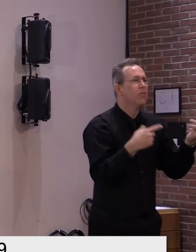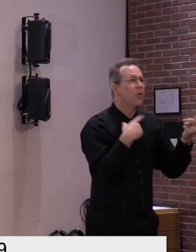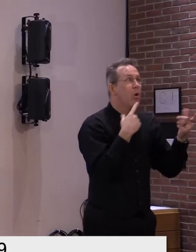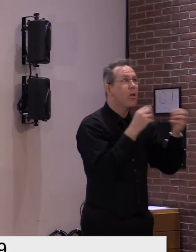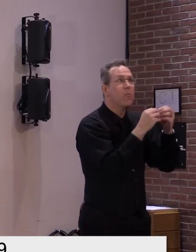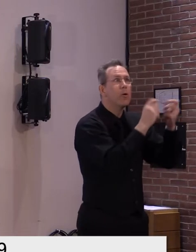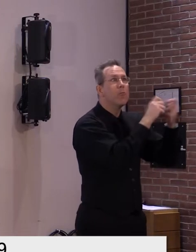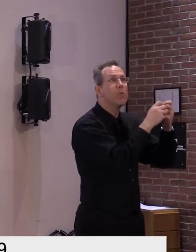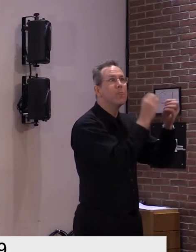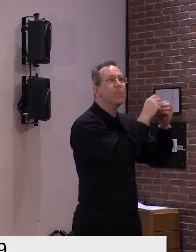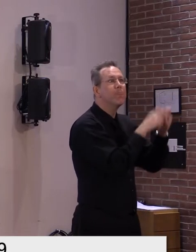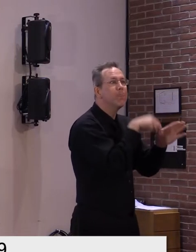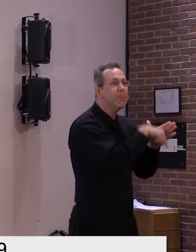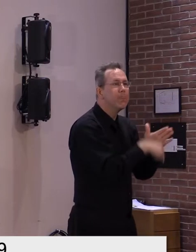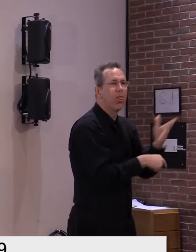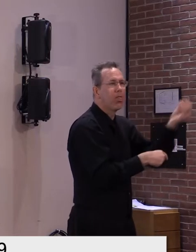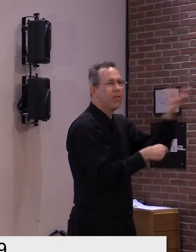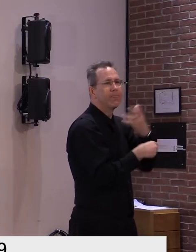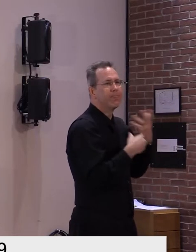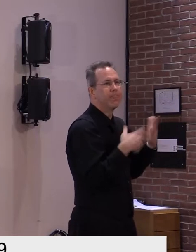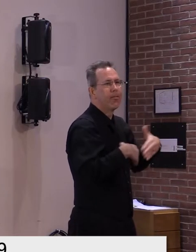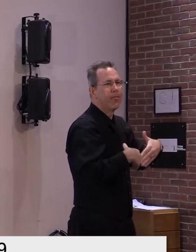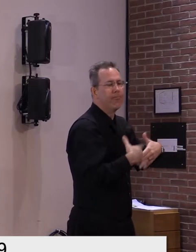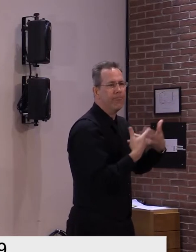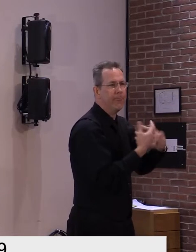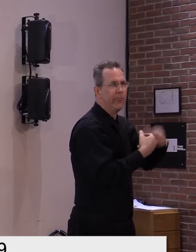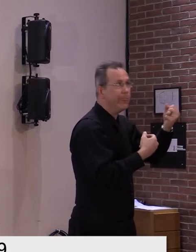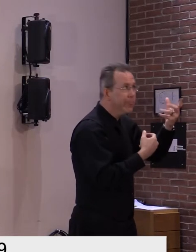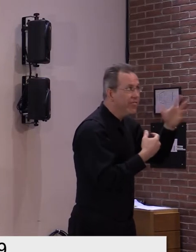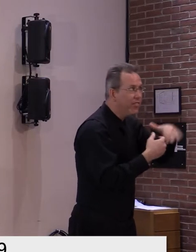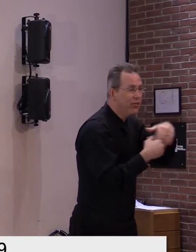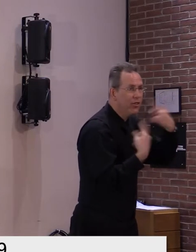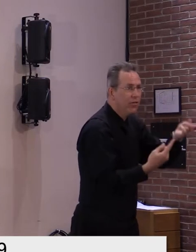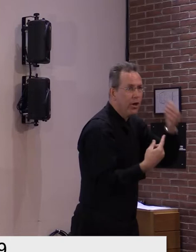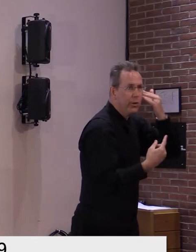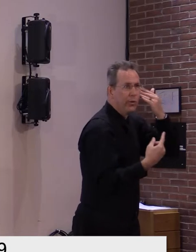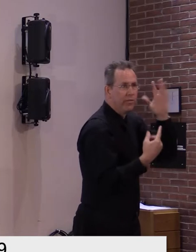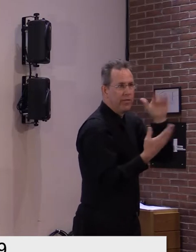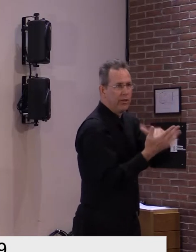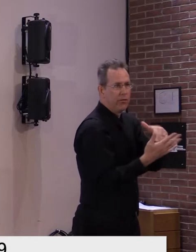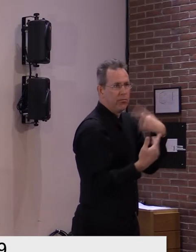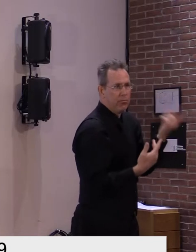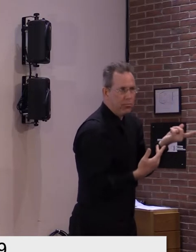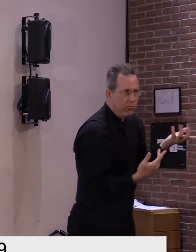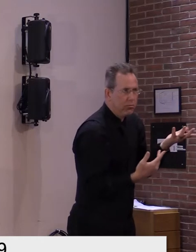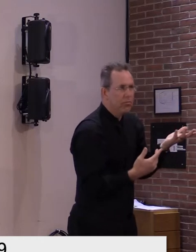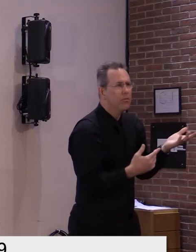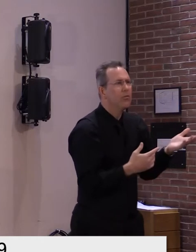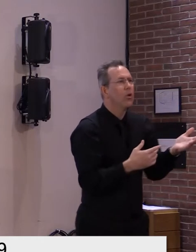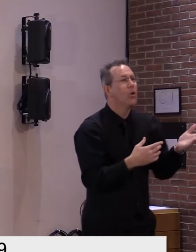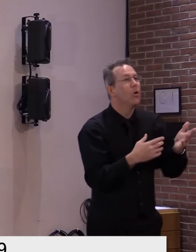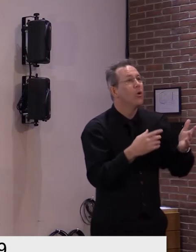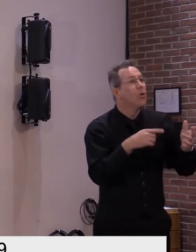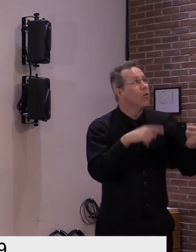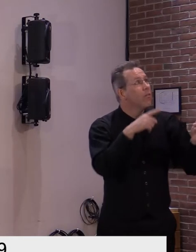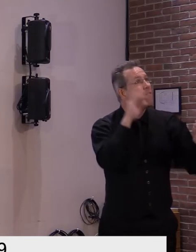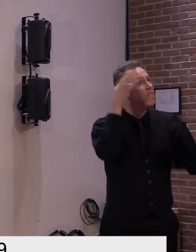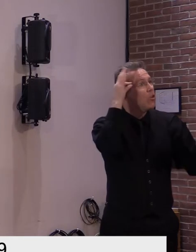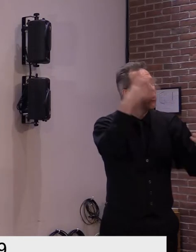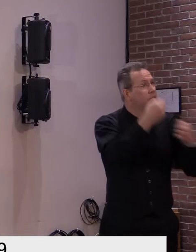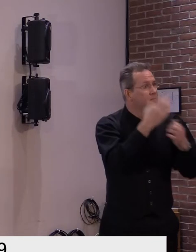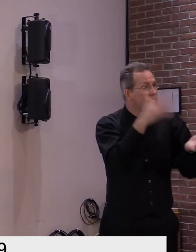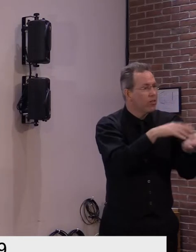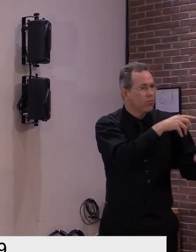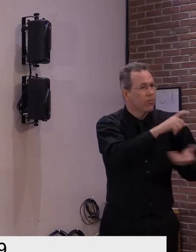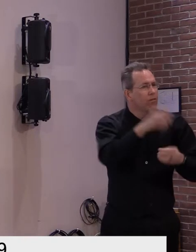those have been with the education. But I would assume it's the bulk of it is education. And as I said, we've